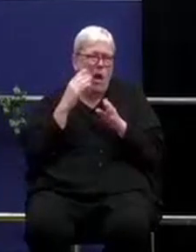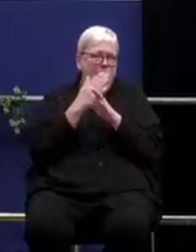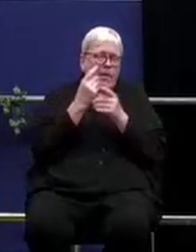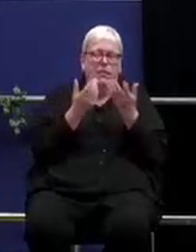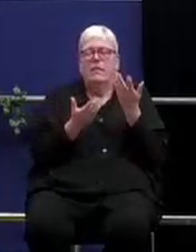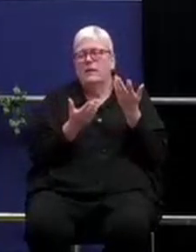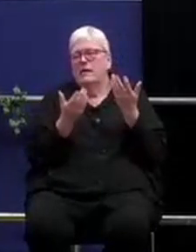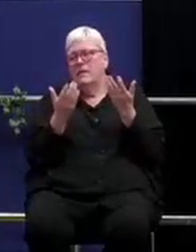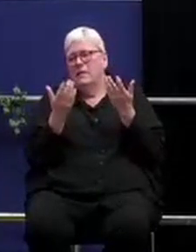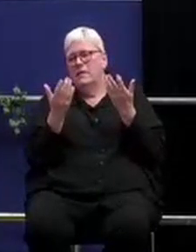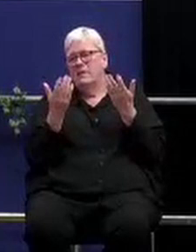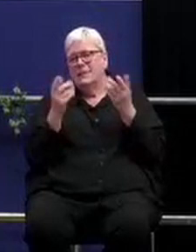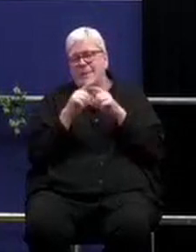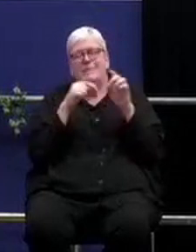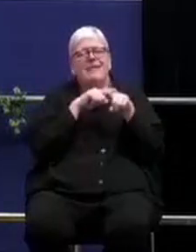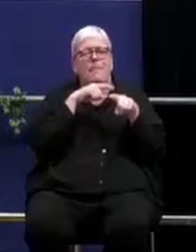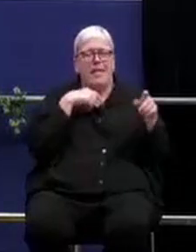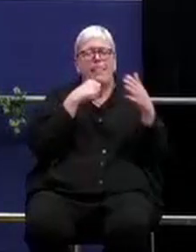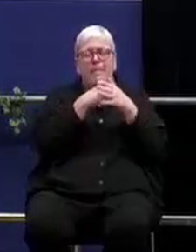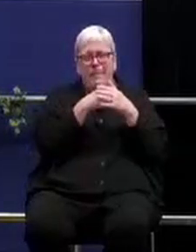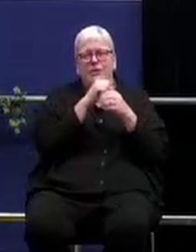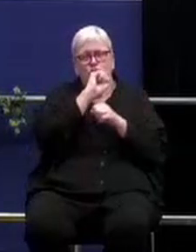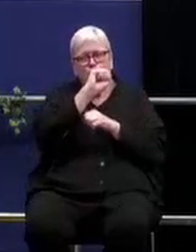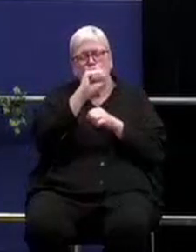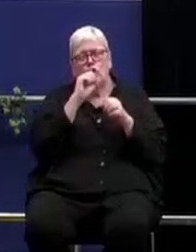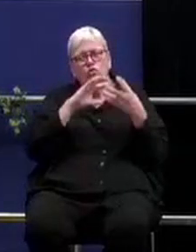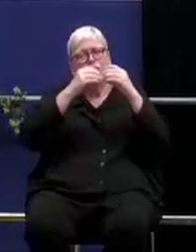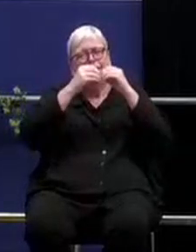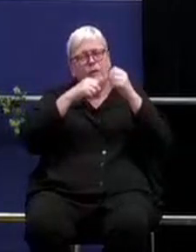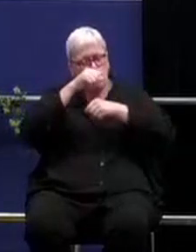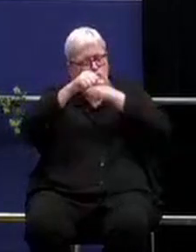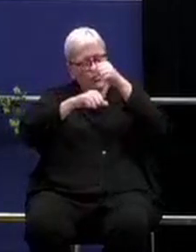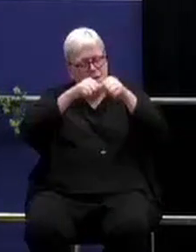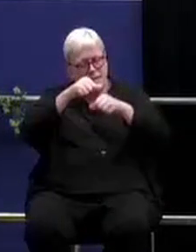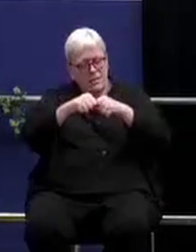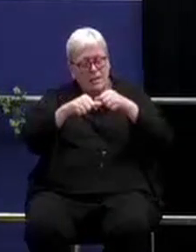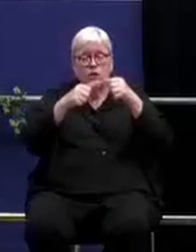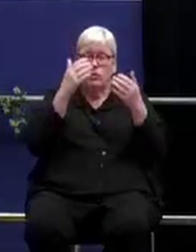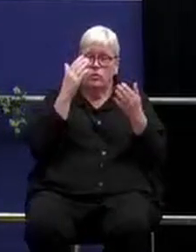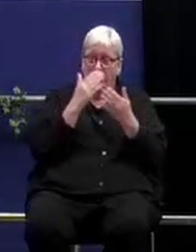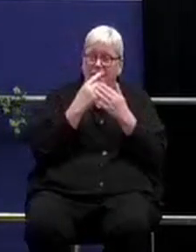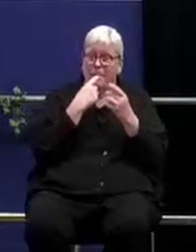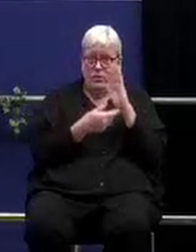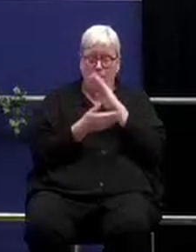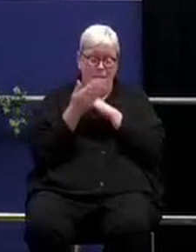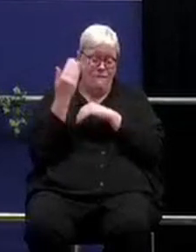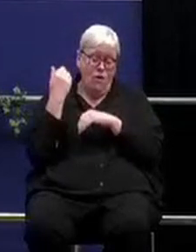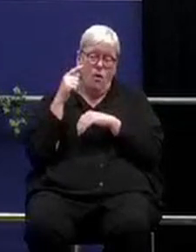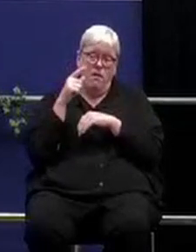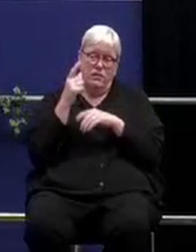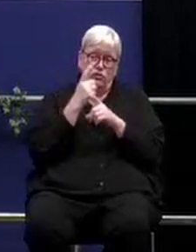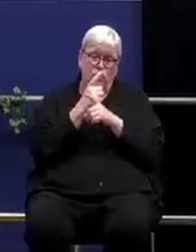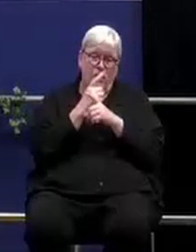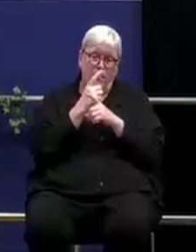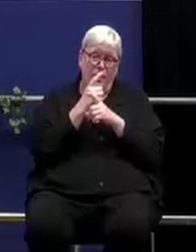but at the same time, it limits what you can do. And I wondered if that, you mentioned it earlier, but I wondered if you could talk about